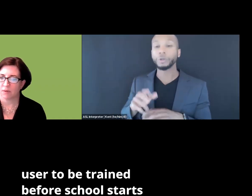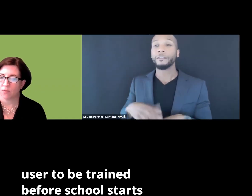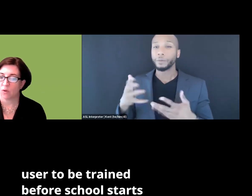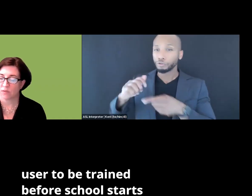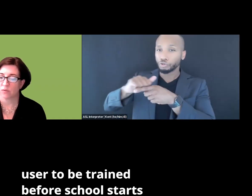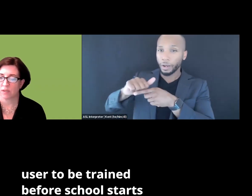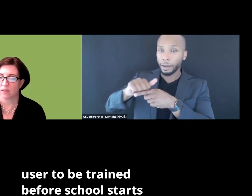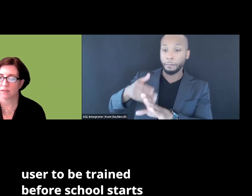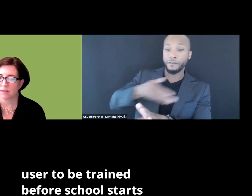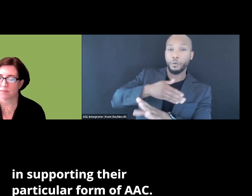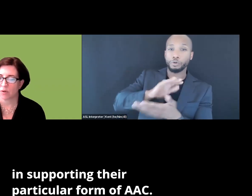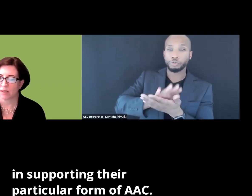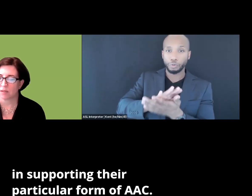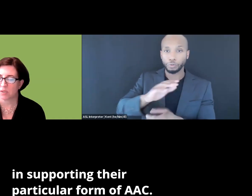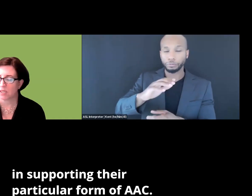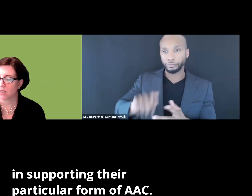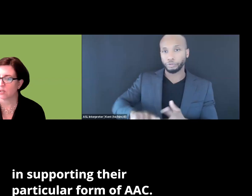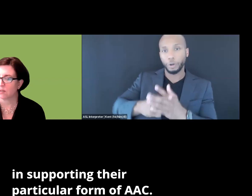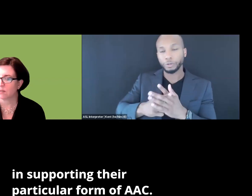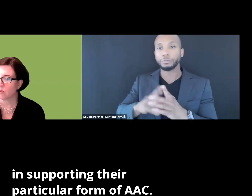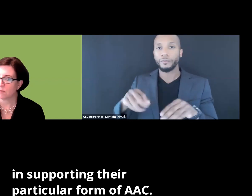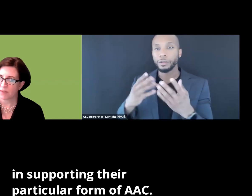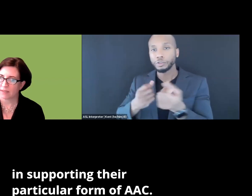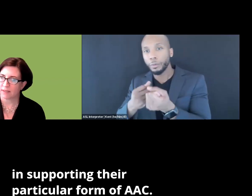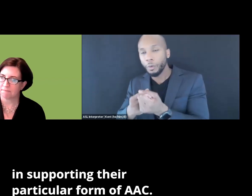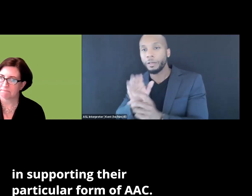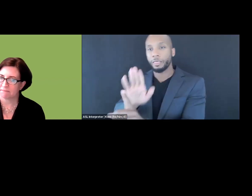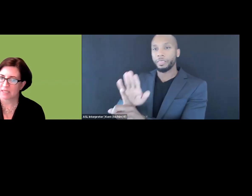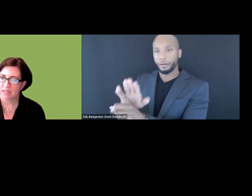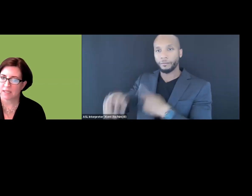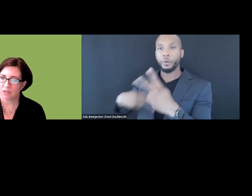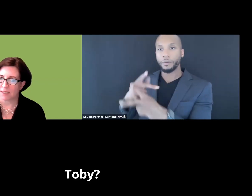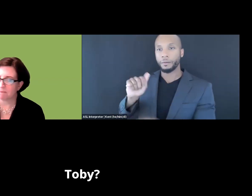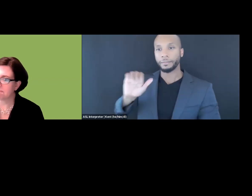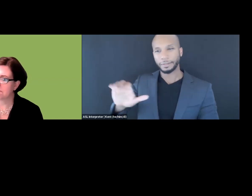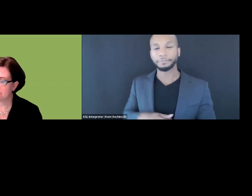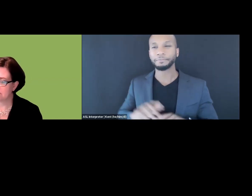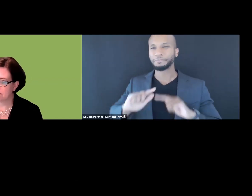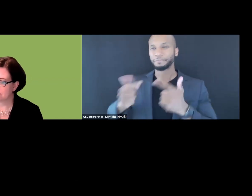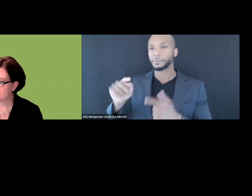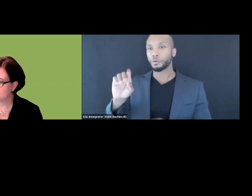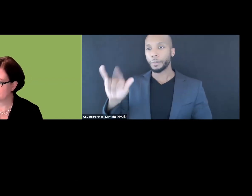be trained before school starts in supporting their particular form of AAC. Toby.